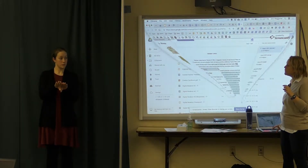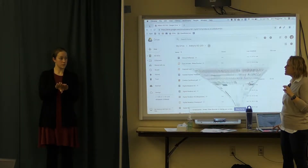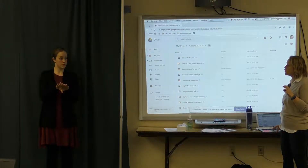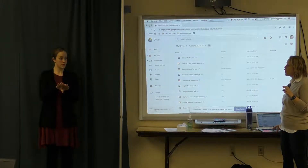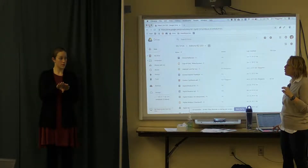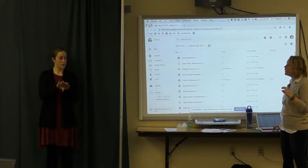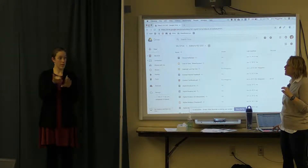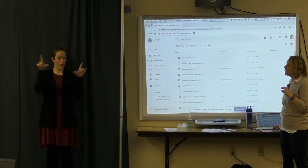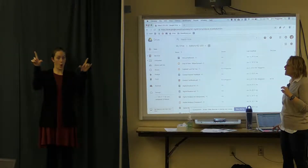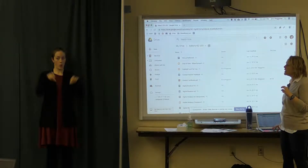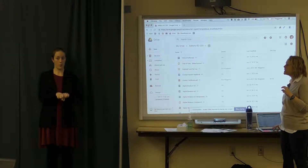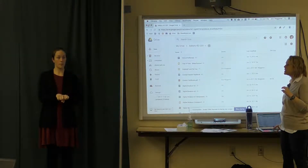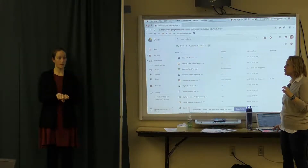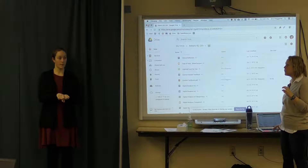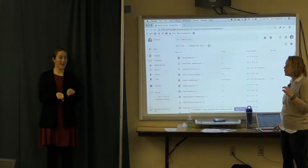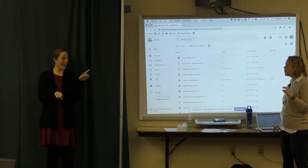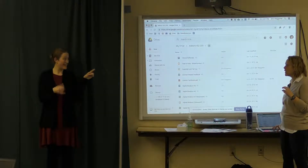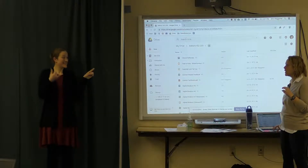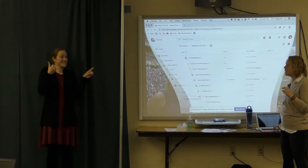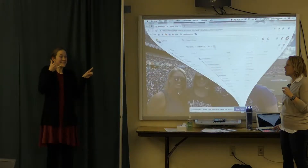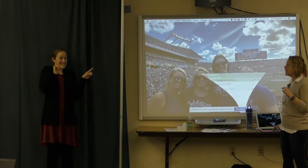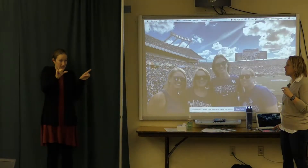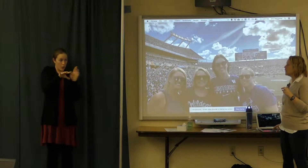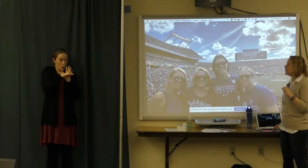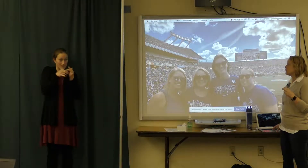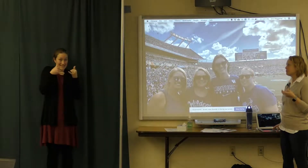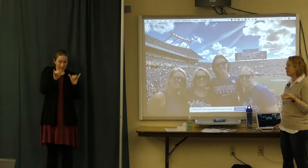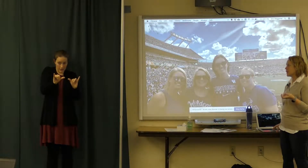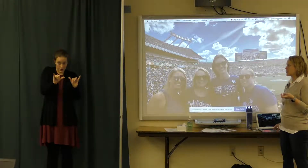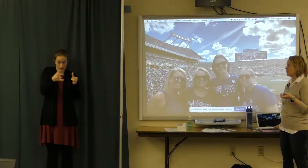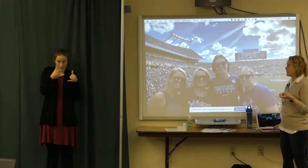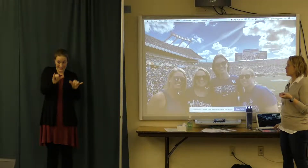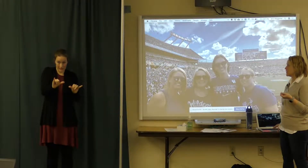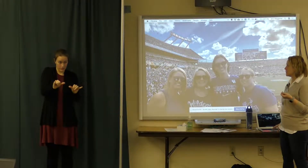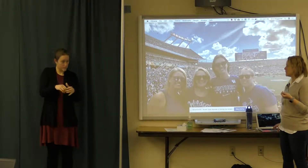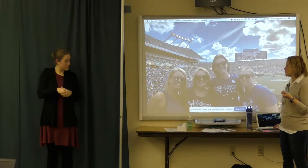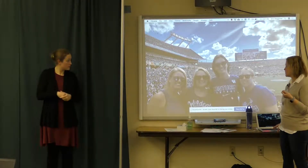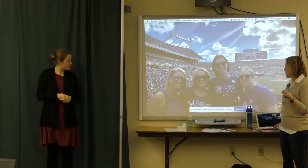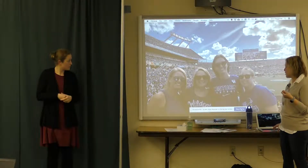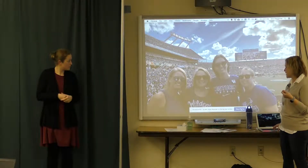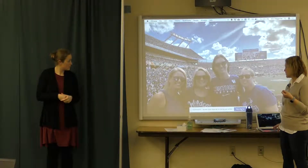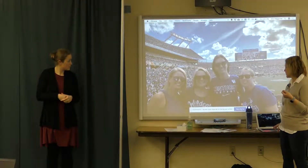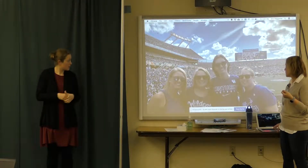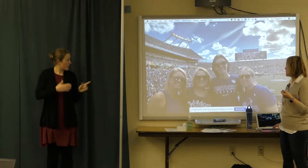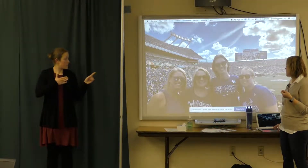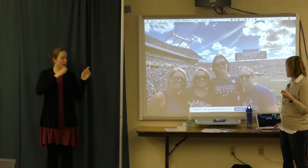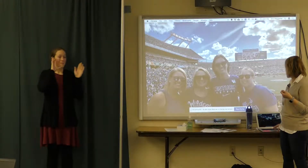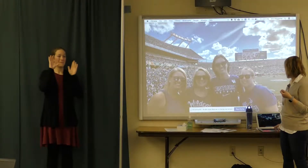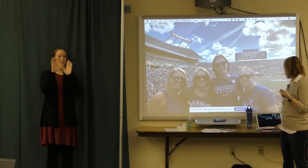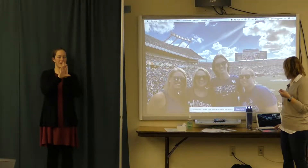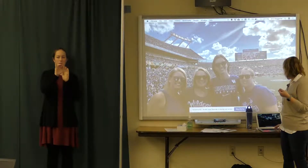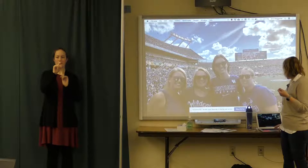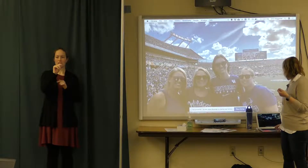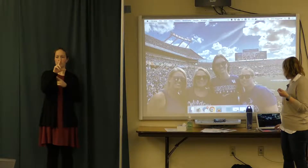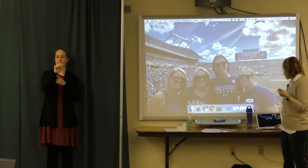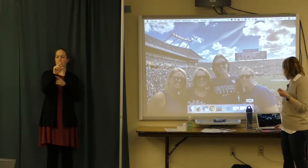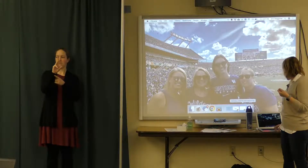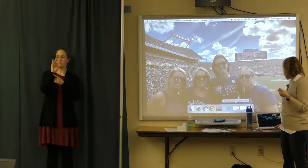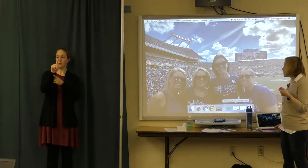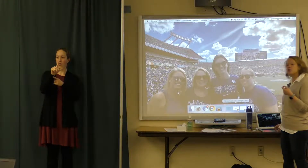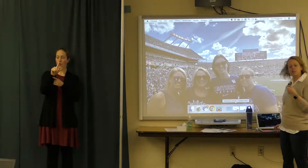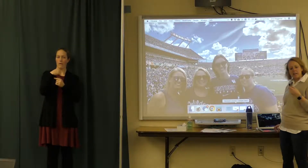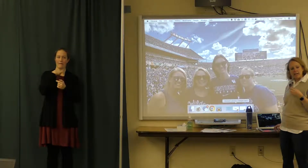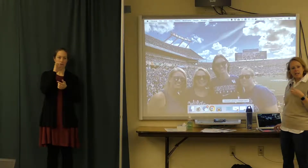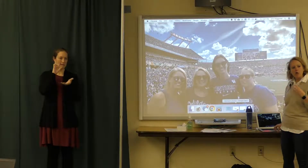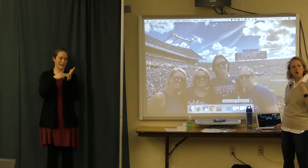like minimize Chrome, it's still recording. There's my picture at the citrus bowl. I didn't really do that on purpose, but